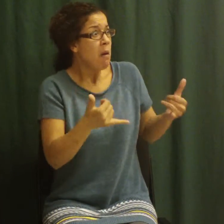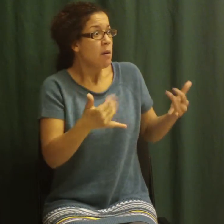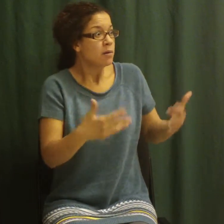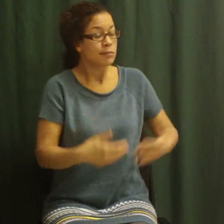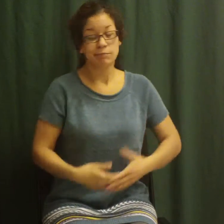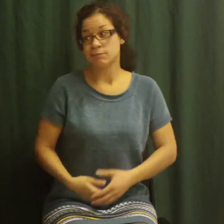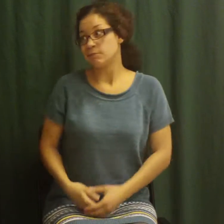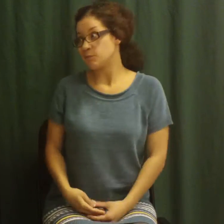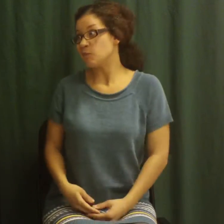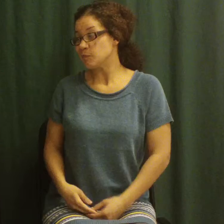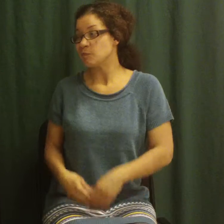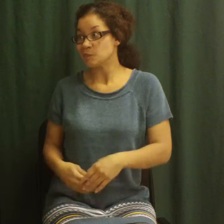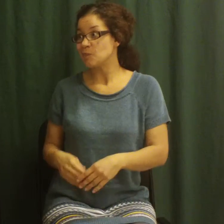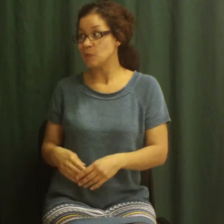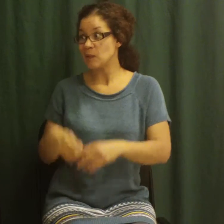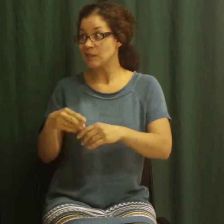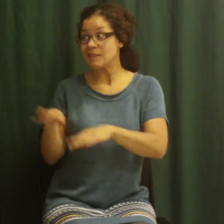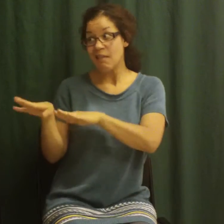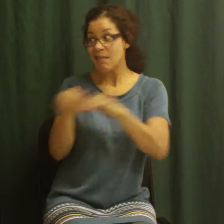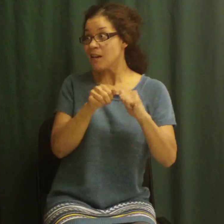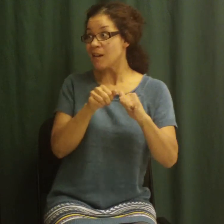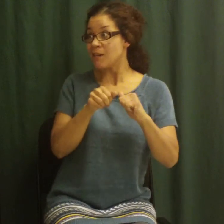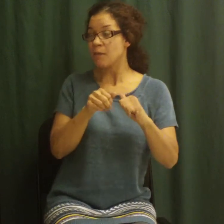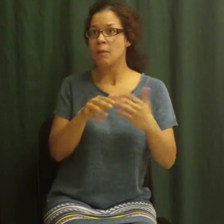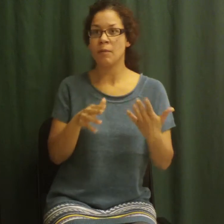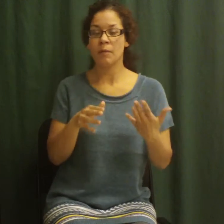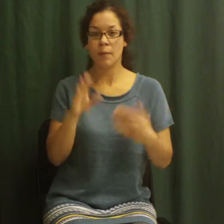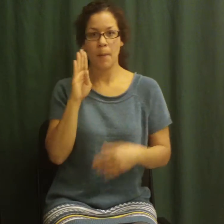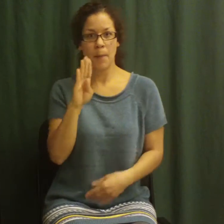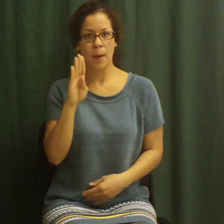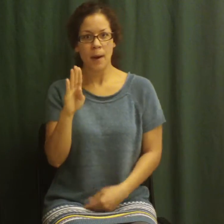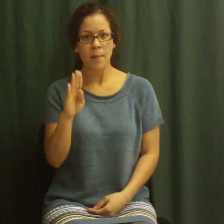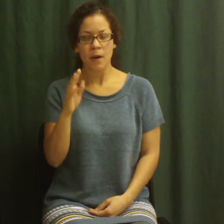another. "But the treasure," hollered Braidbeard.